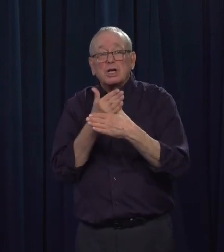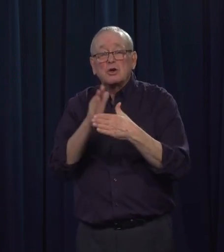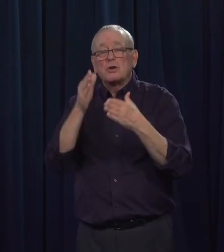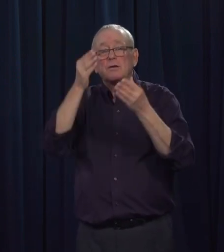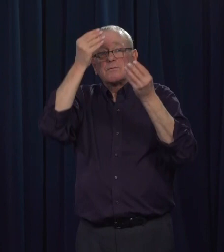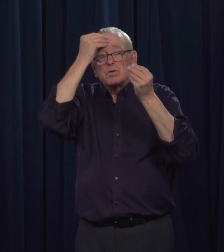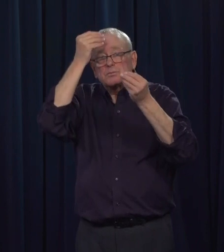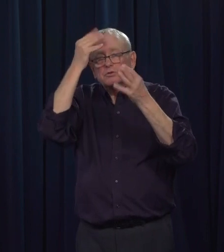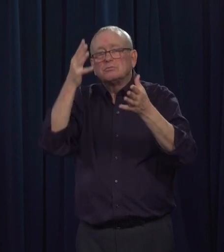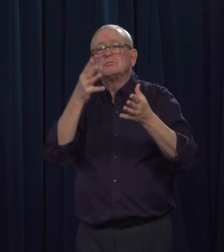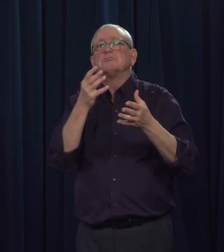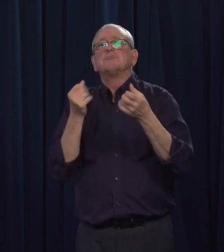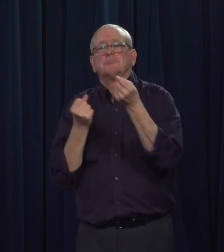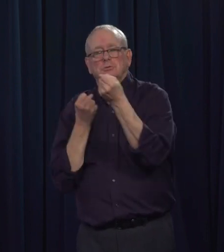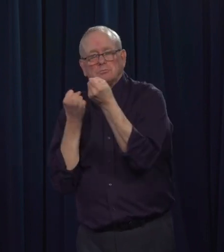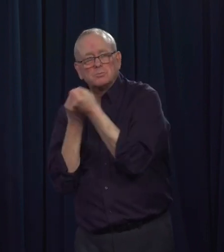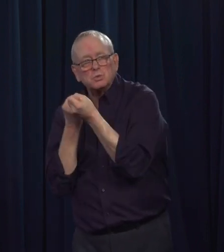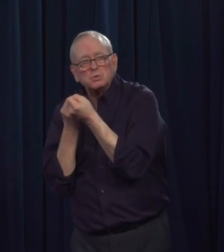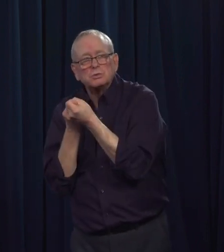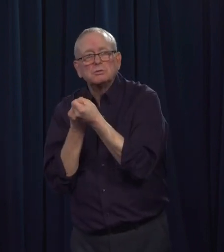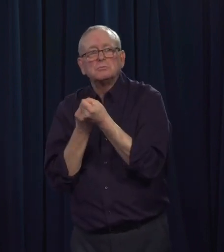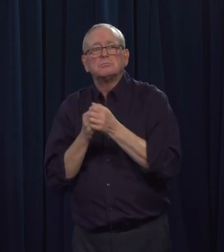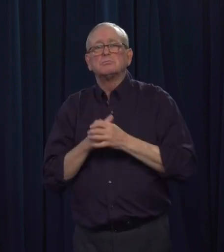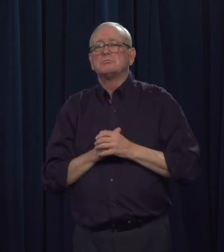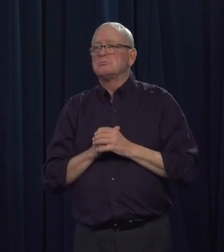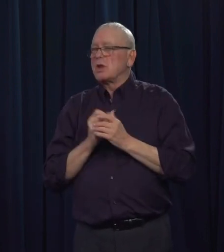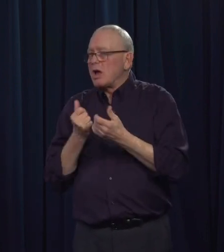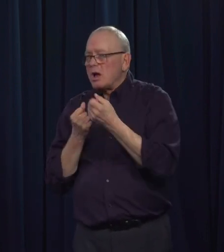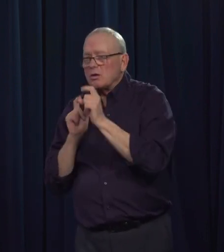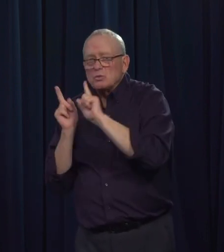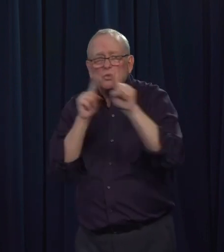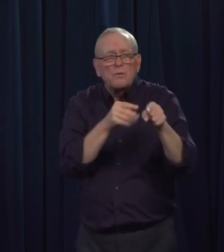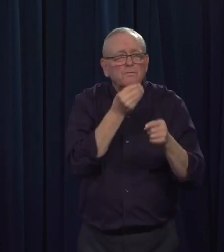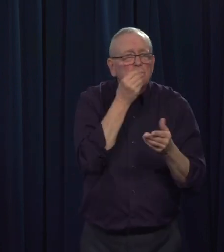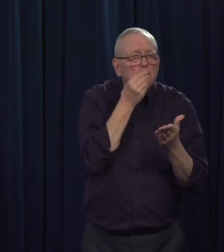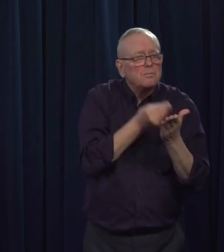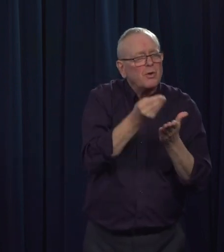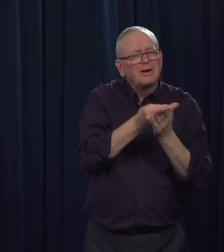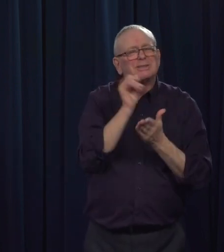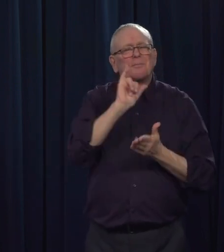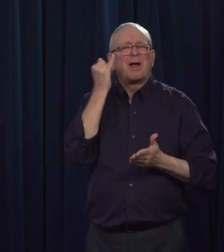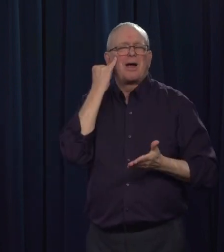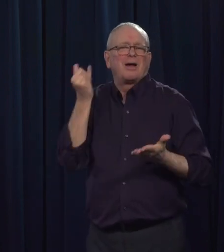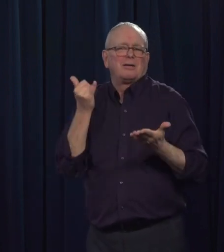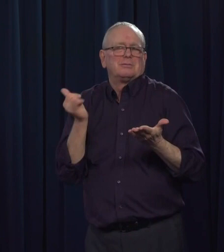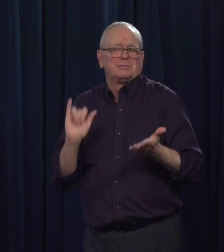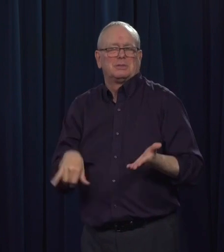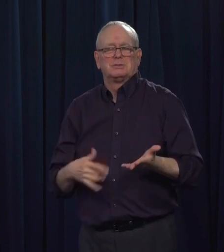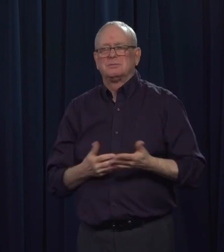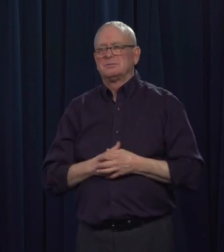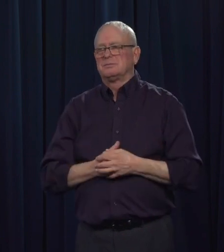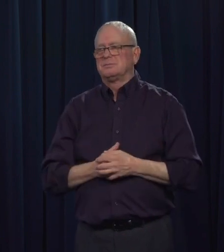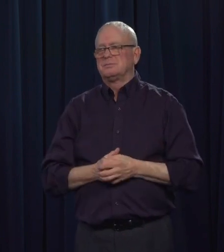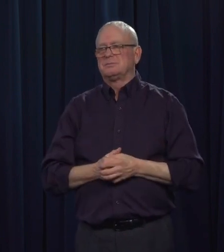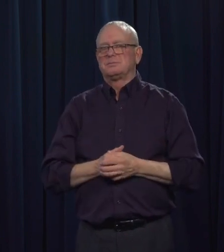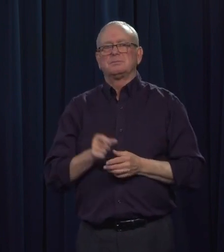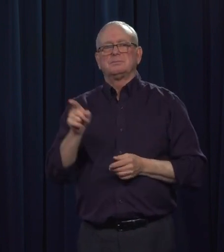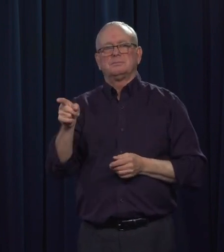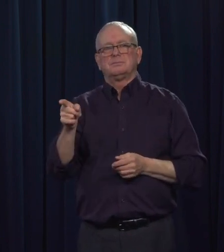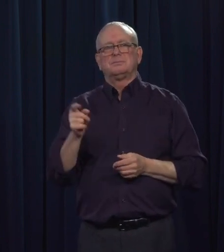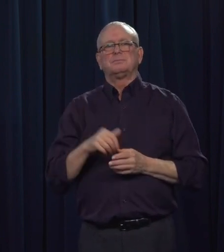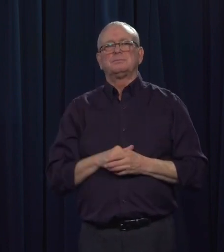necessities. Yeah, is there a way you can give Albertans a window into your short-term forecasting or